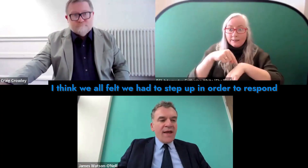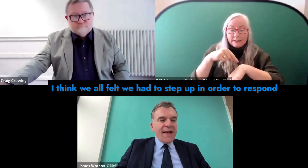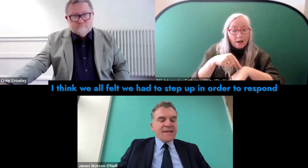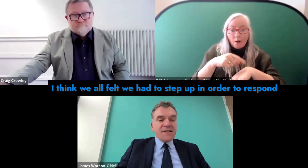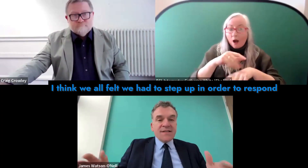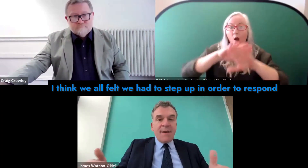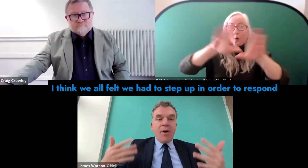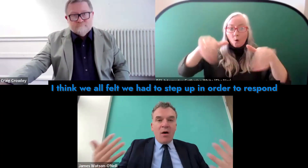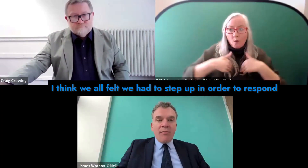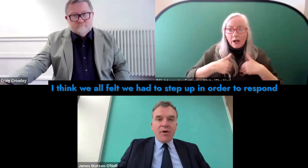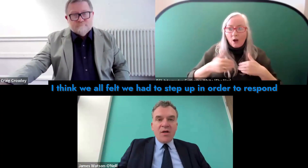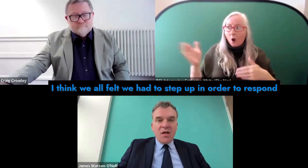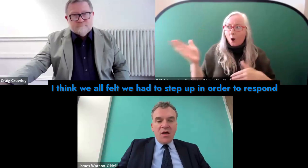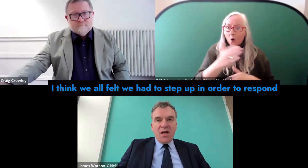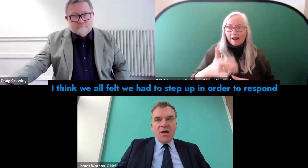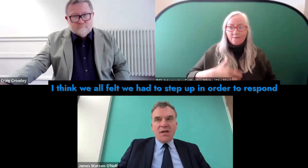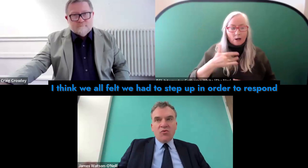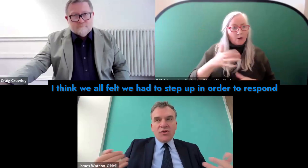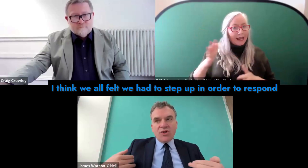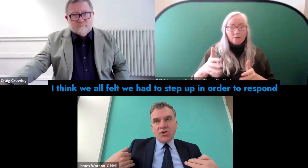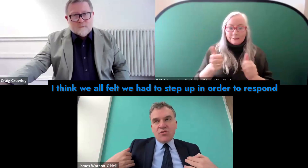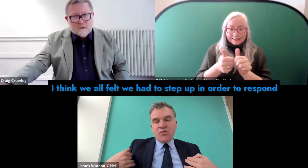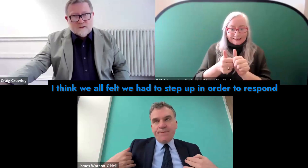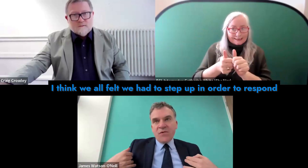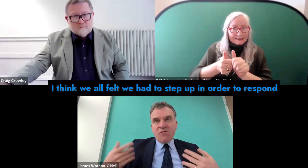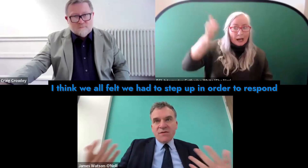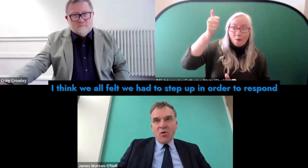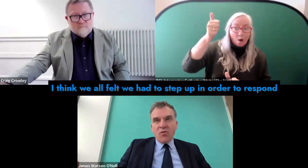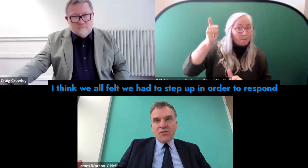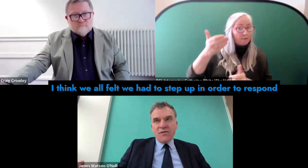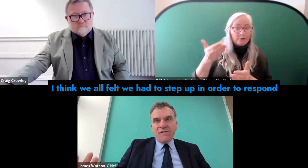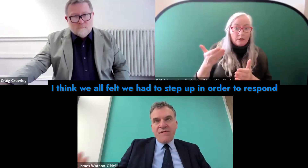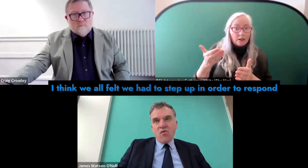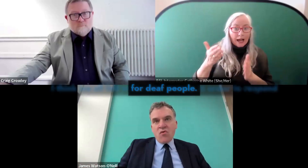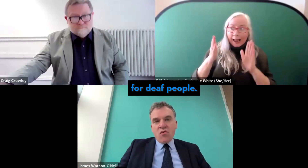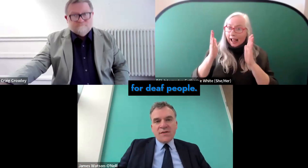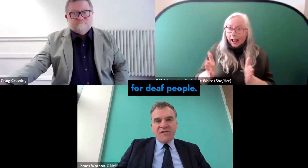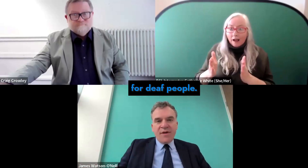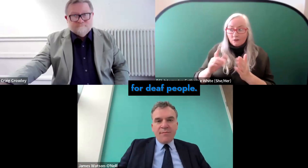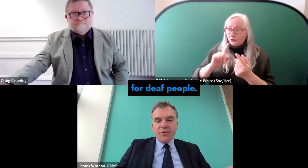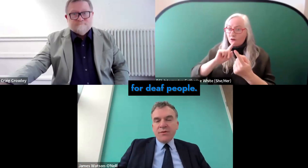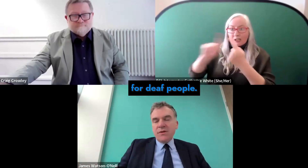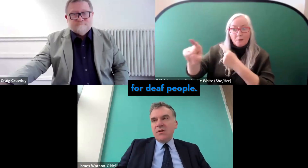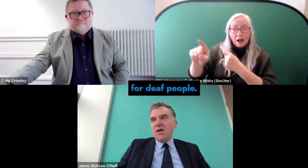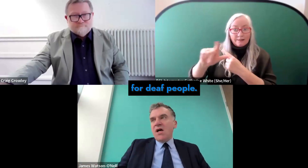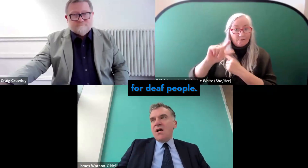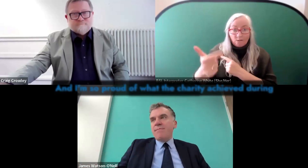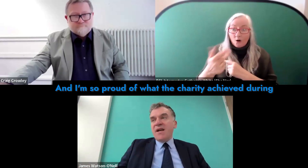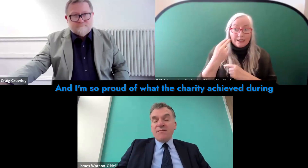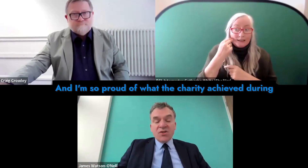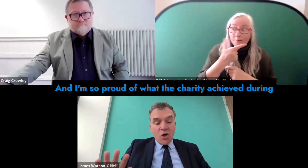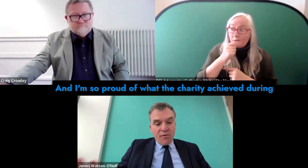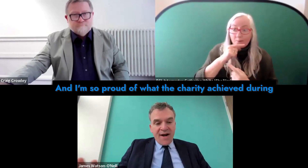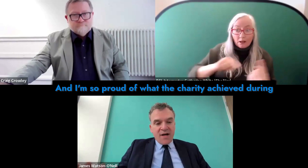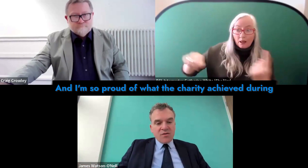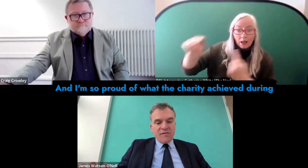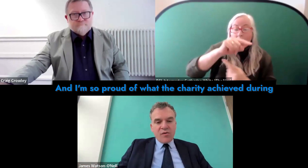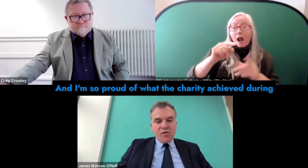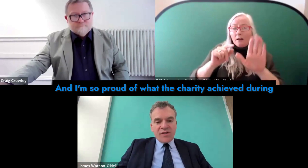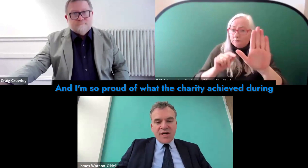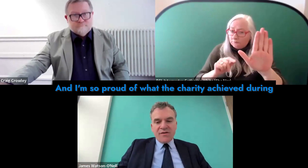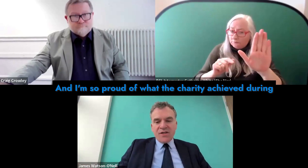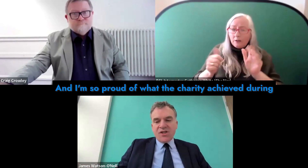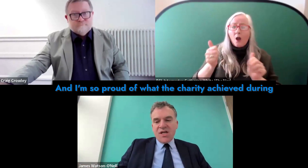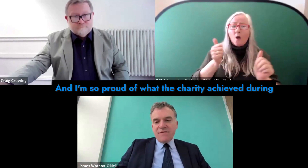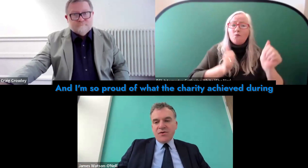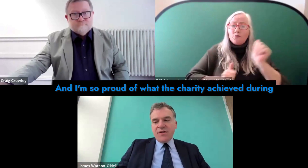think we all felt we had to step up in order to respond for deaf people. And I'm so proud